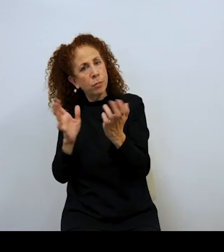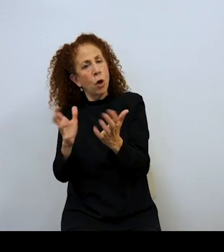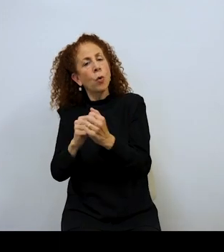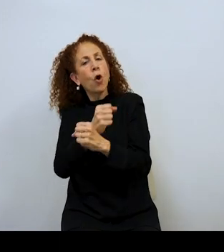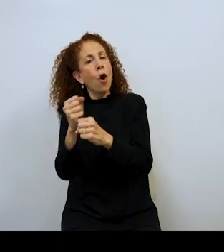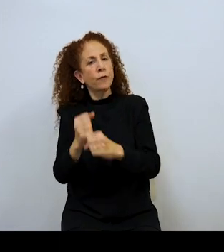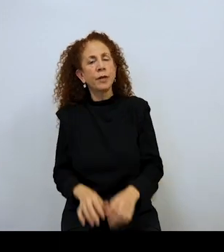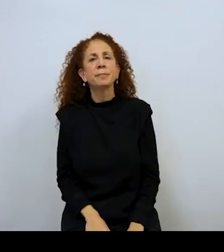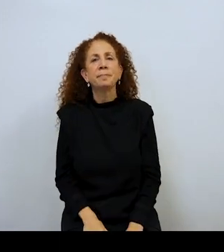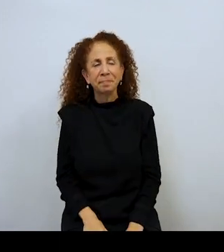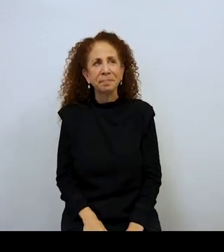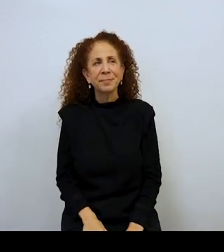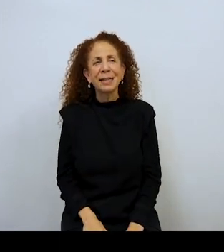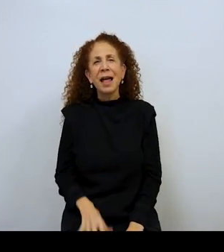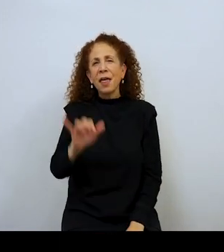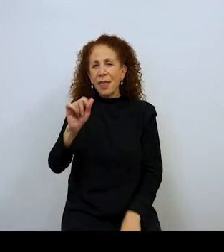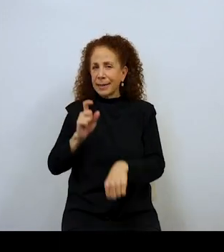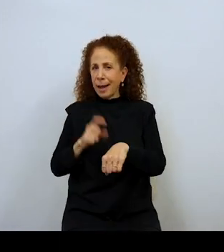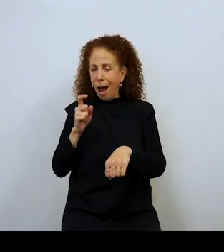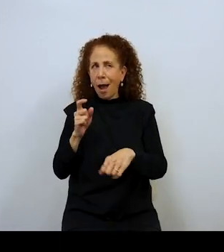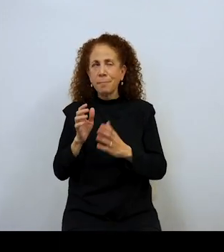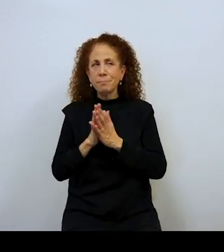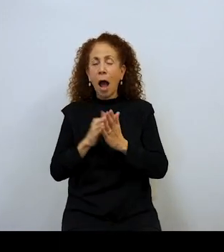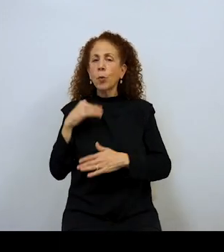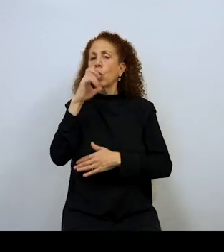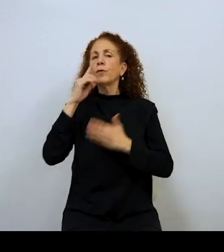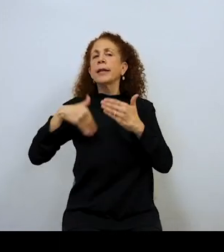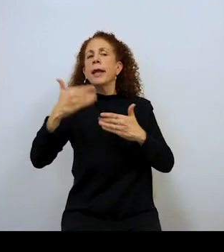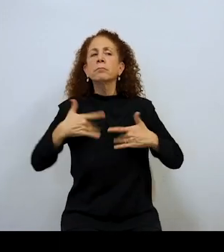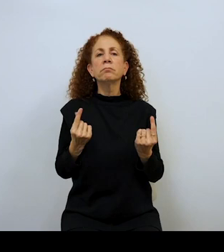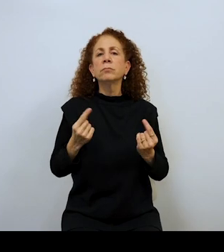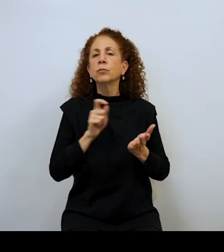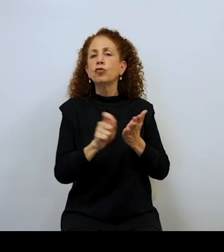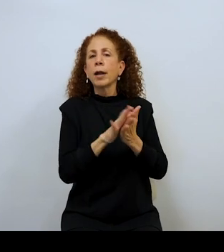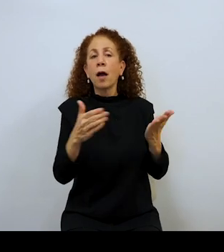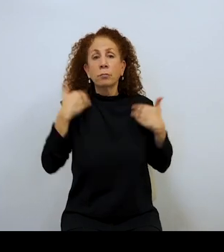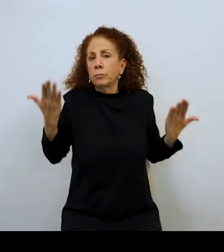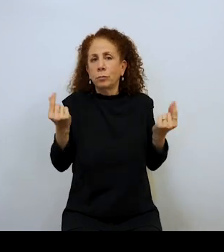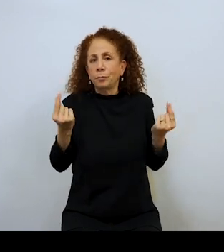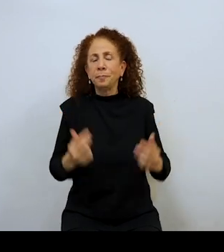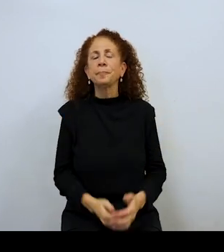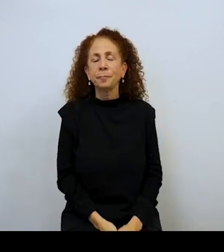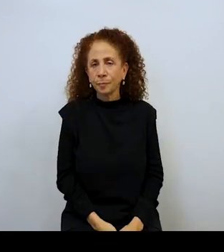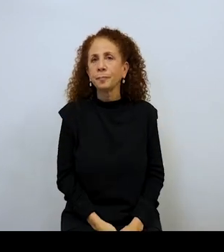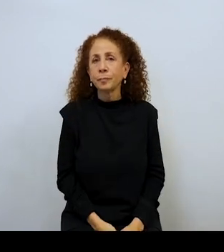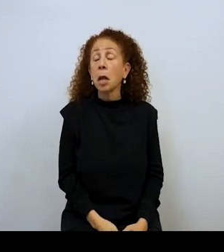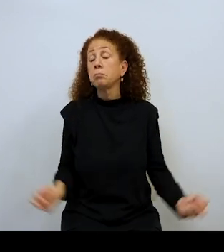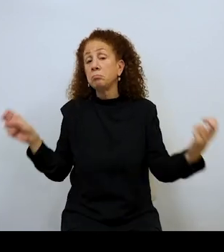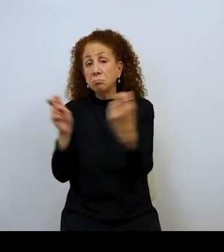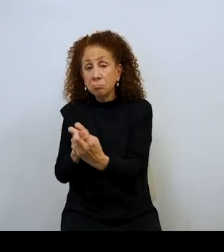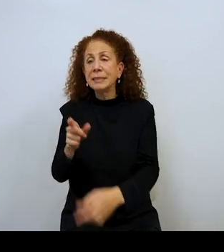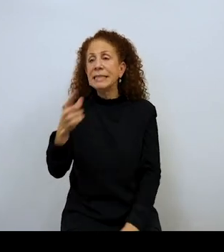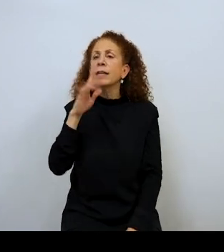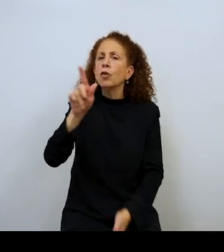And I was at that moment where I was looking for the next novel to write, but I had no idea what it was. Mm-hmm. And I went to meet him and